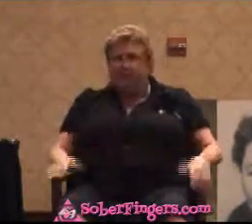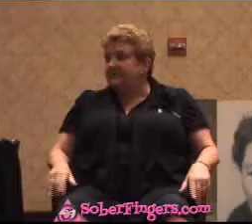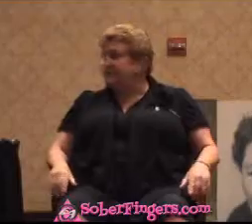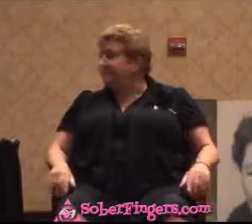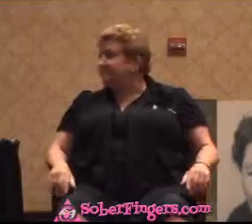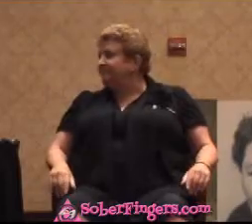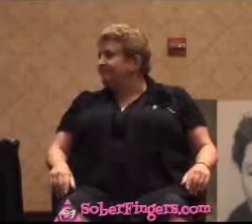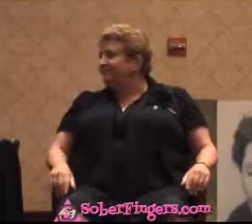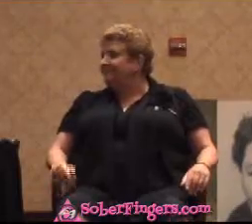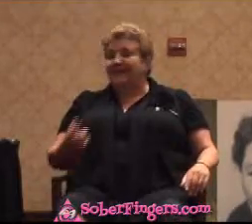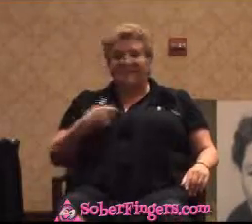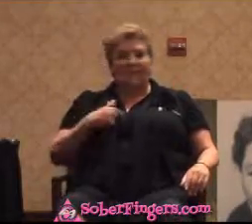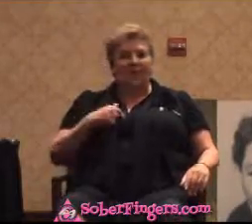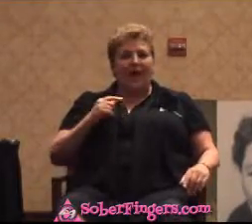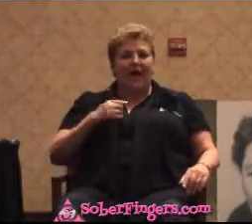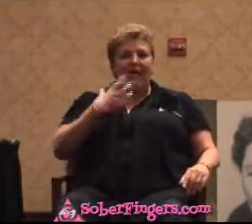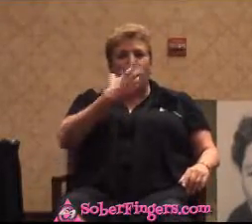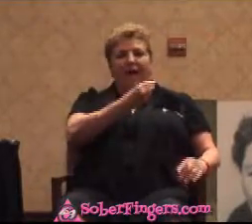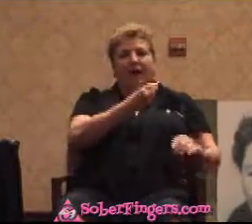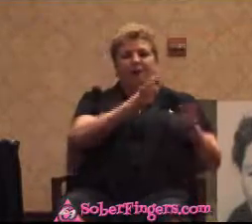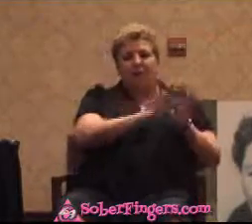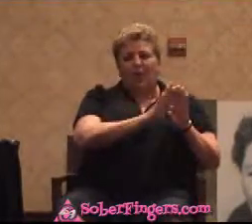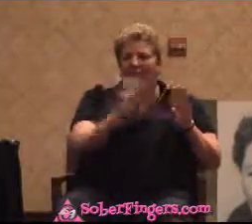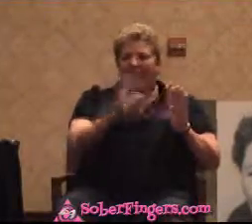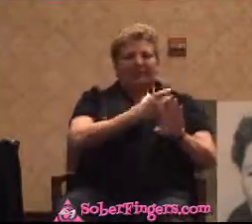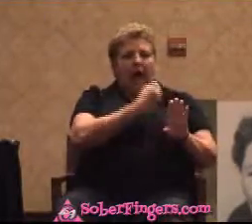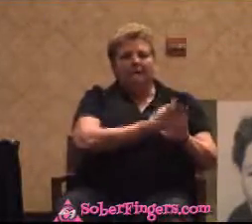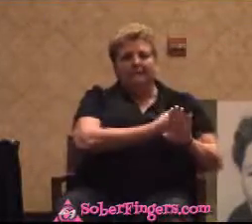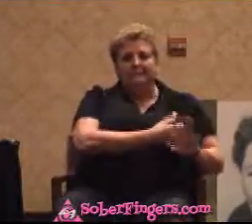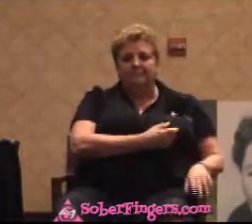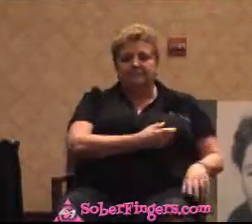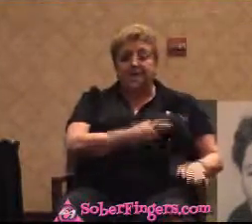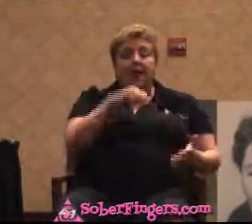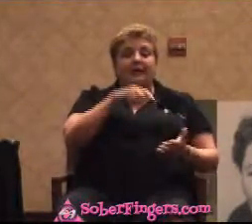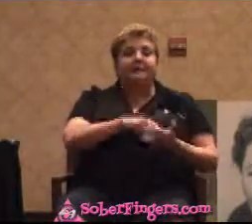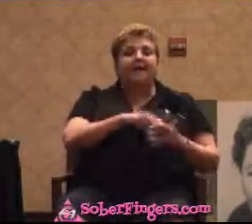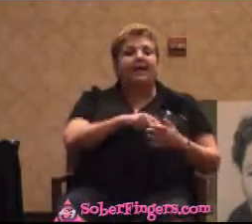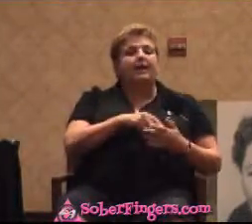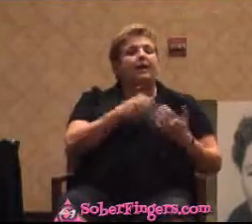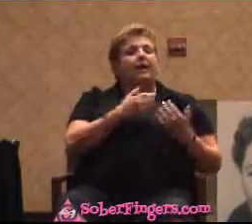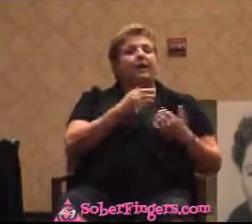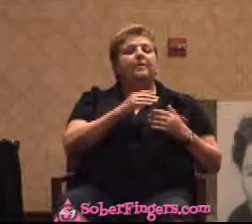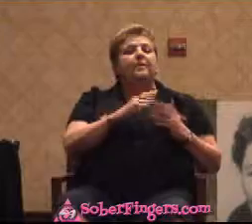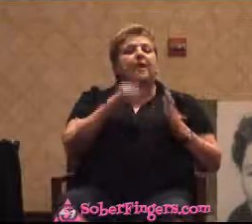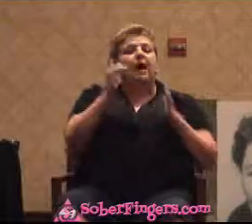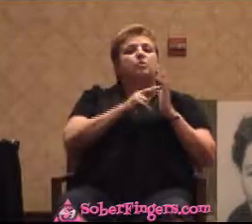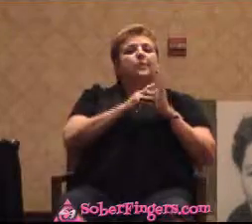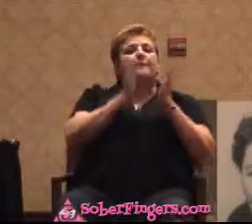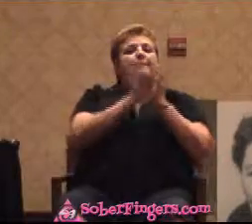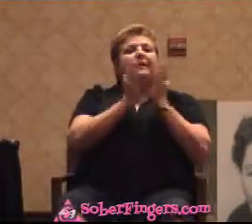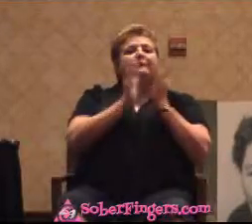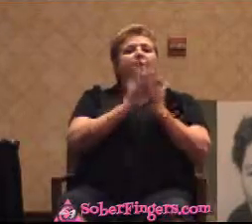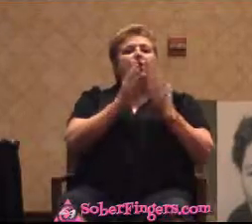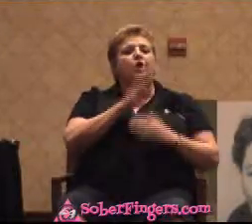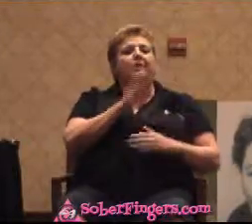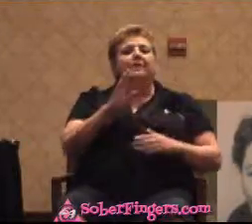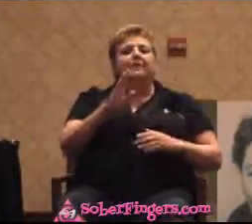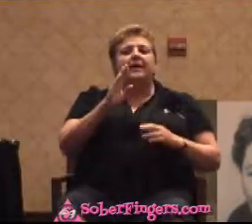So I go out the door. He locks it behind me. I stand on the other side of the bar door reading the big book to the passerbys when suddenly the thought crossed my